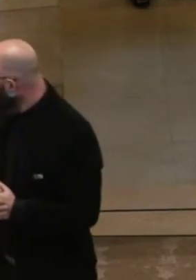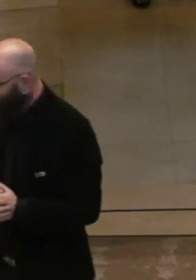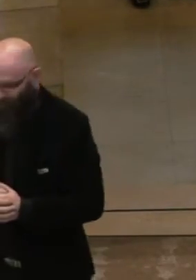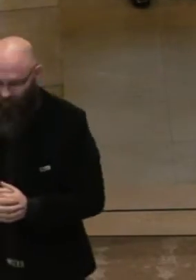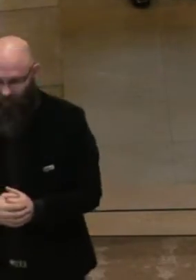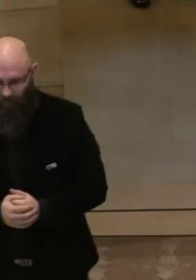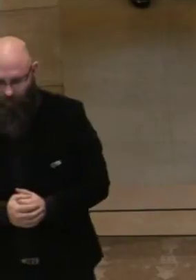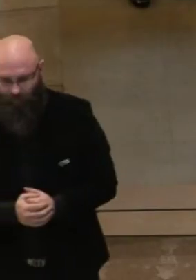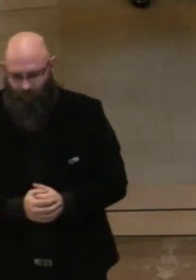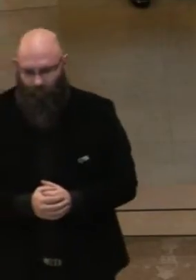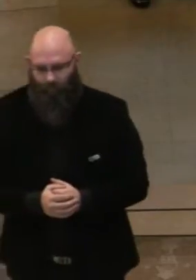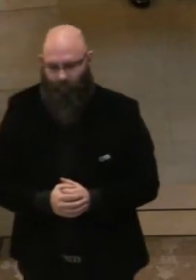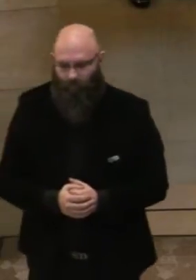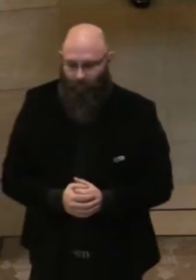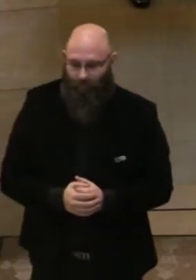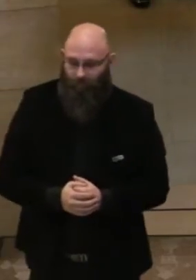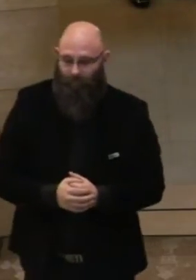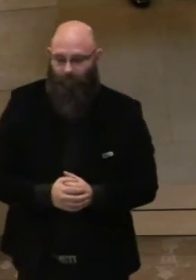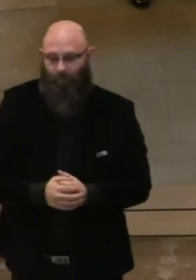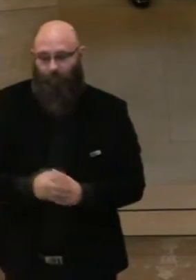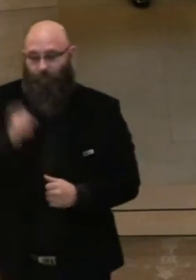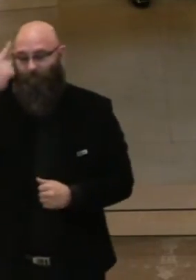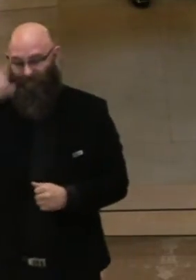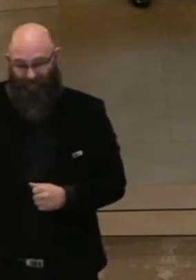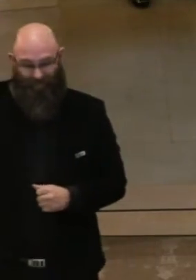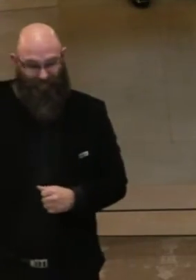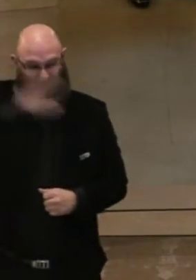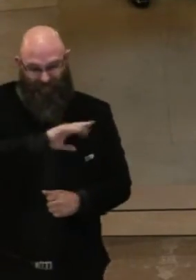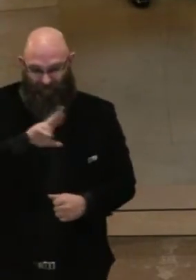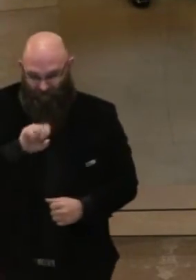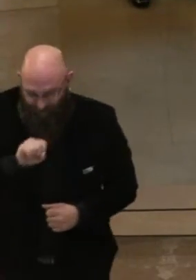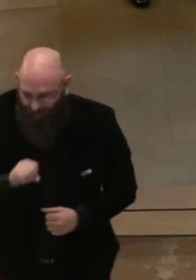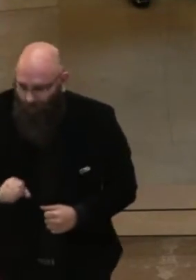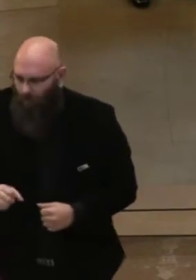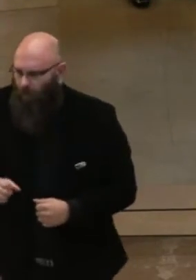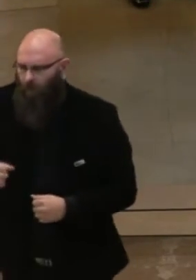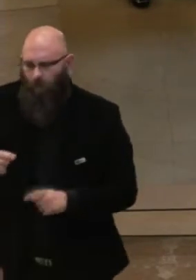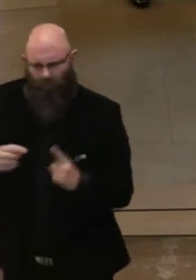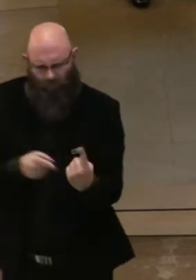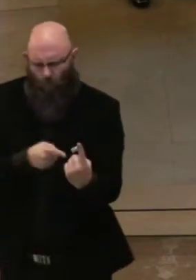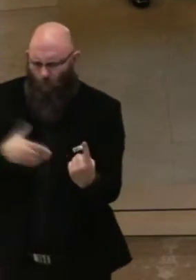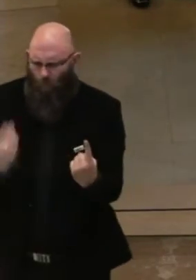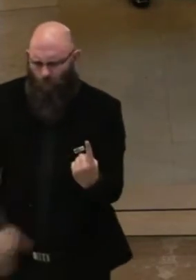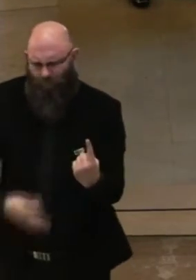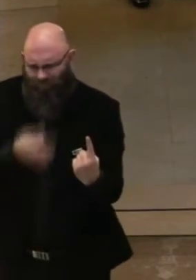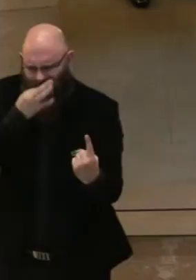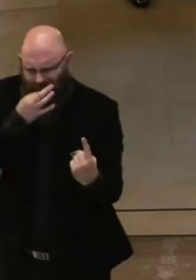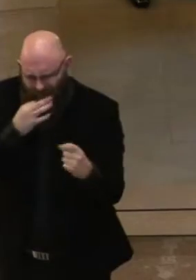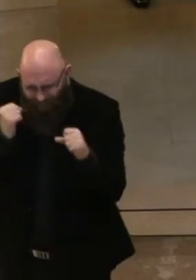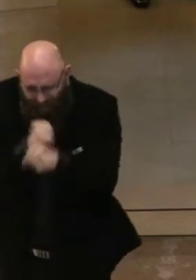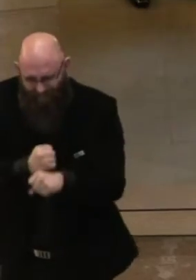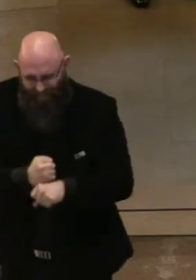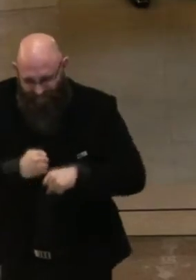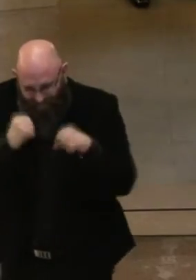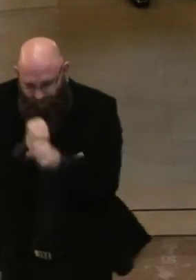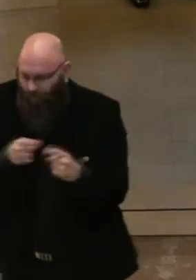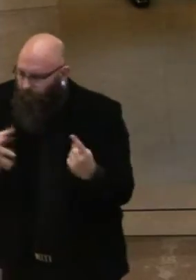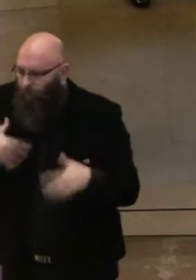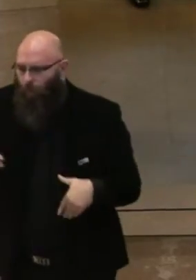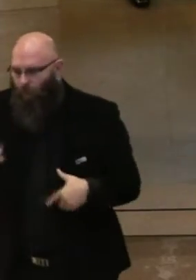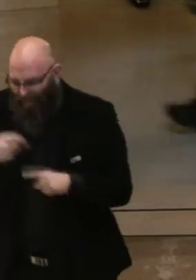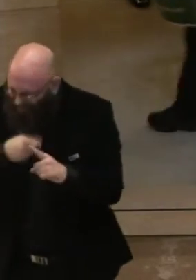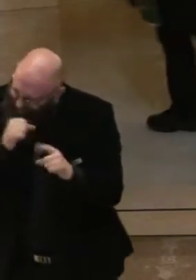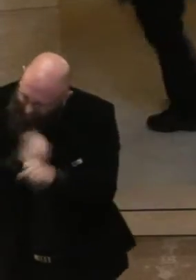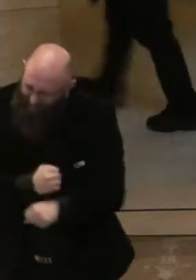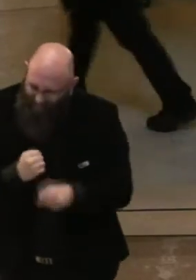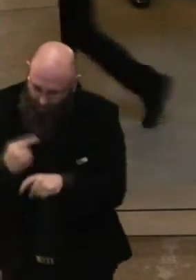No other person in our state has worked harder to fight for legal weed. He has been rebuked and he